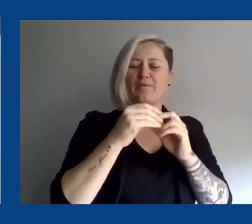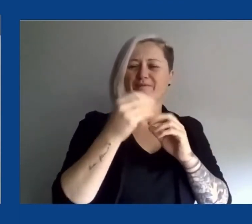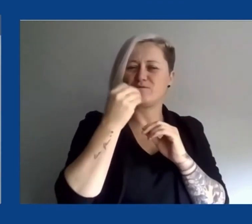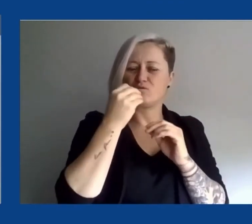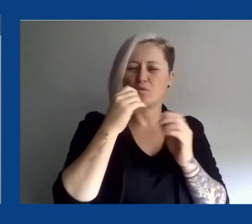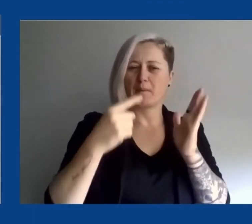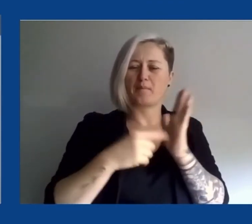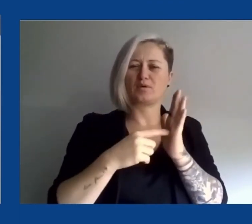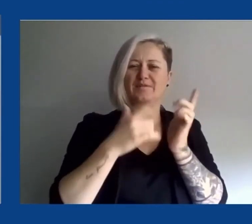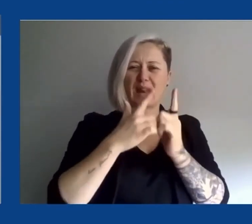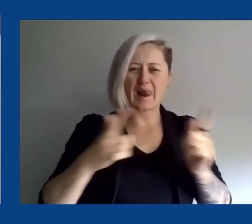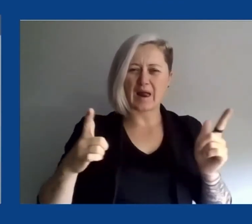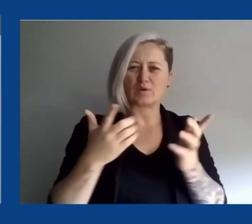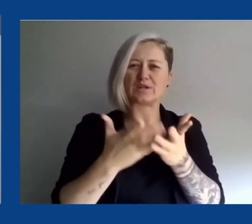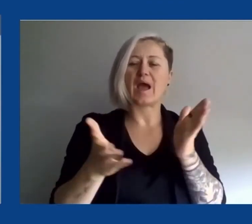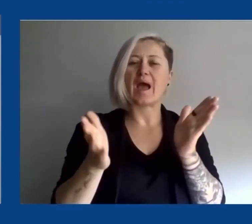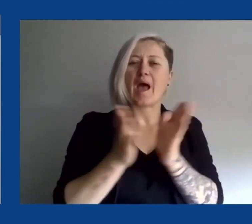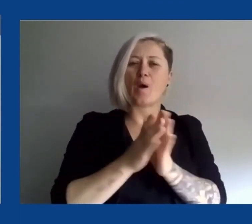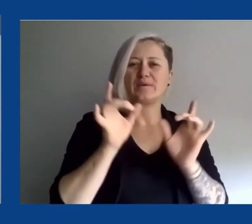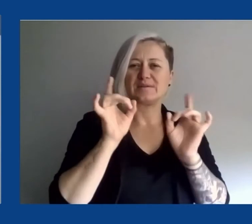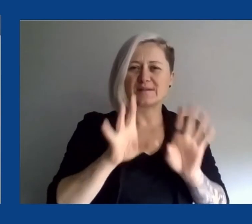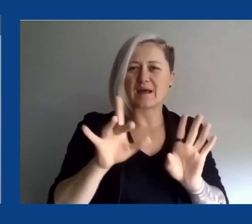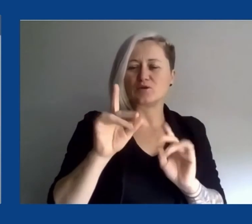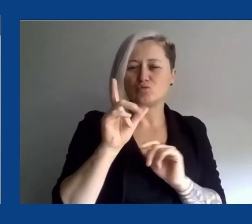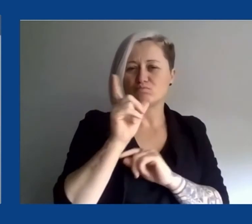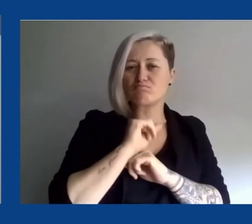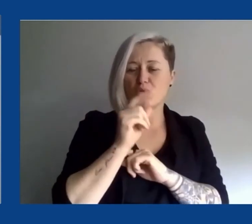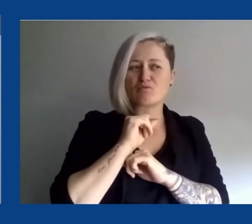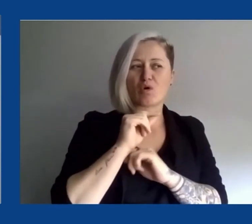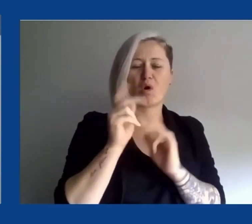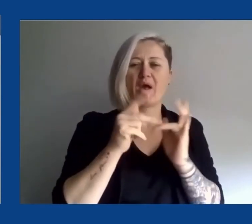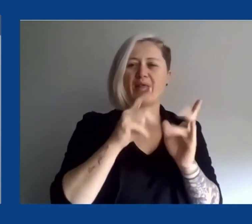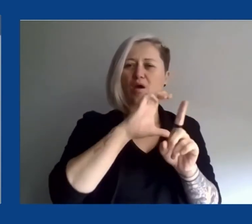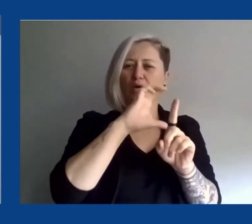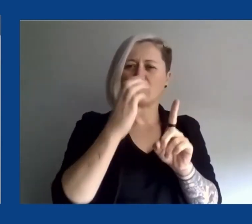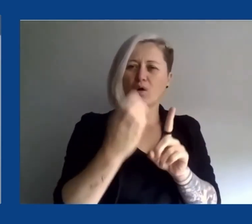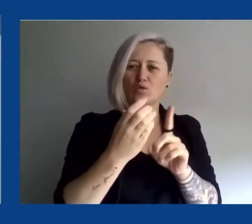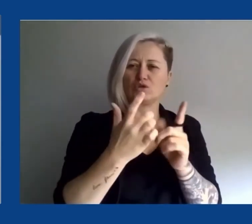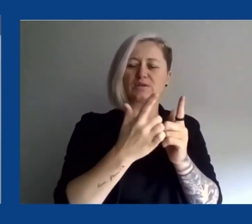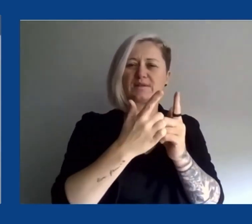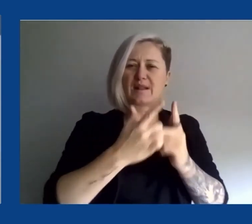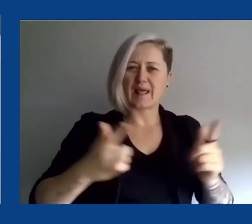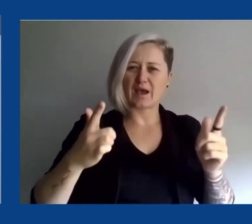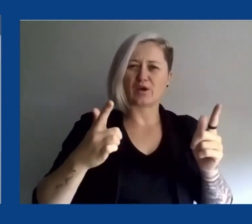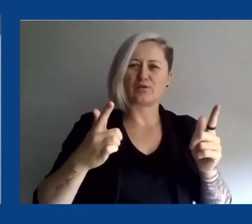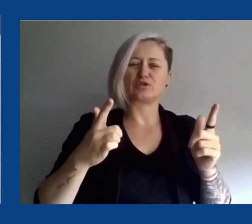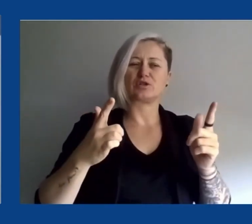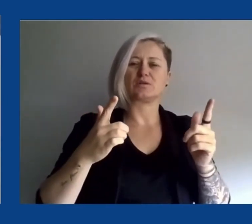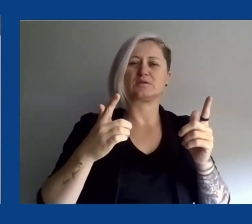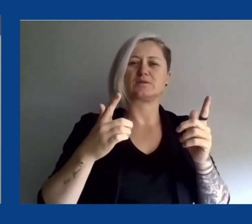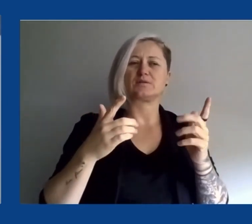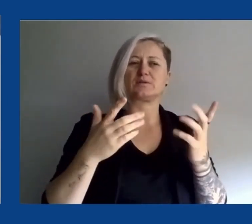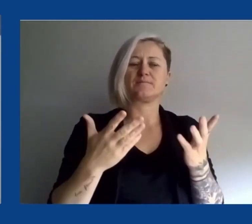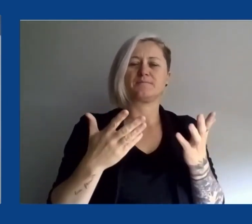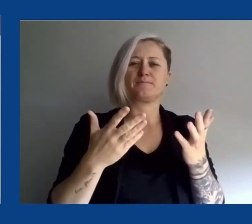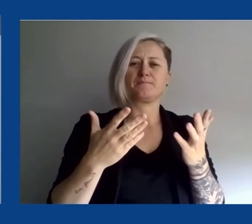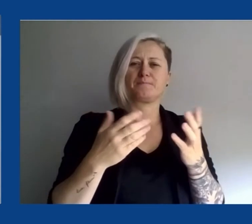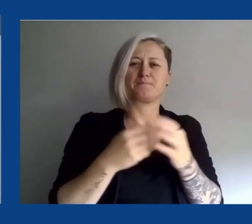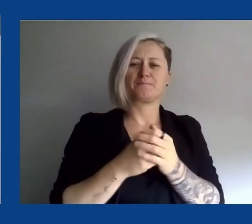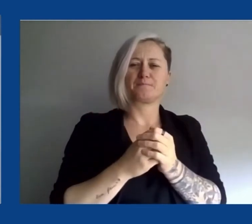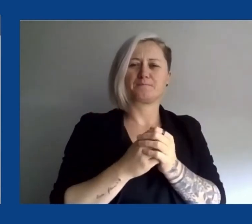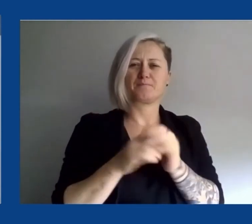how we started to borrow other cultures' languages so that we had a point of difference